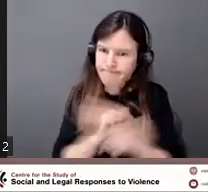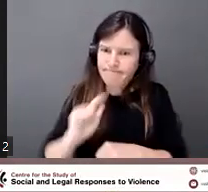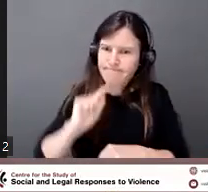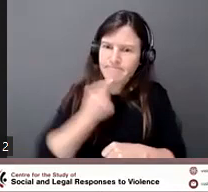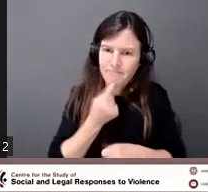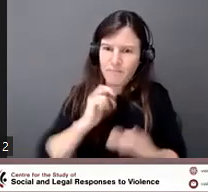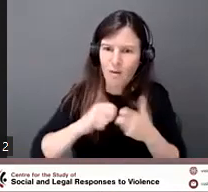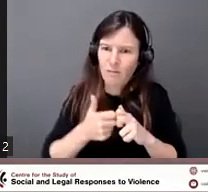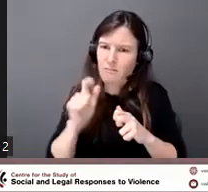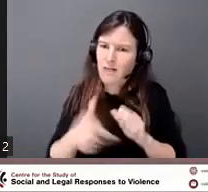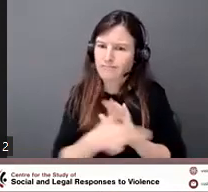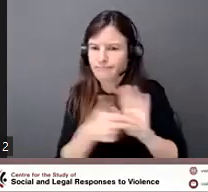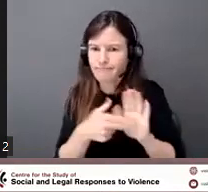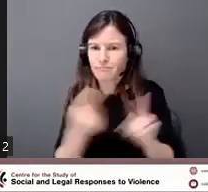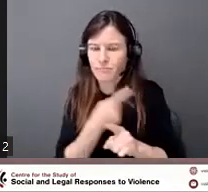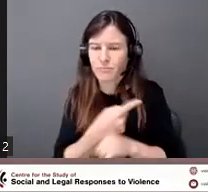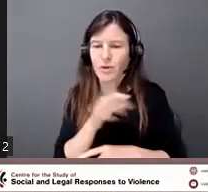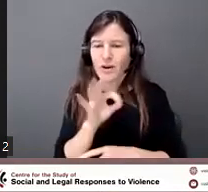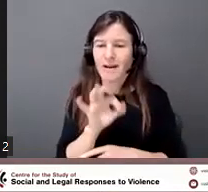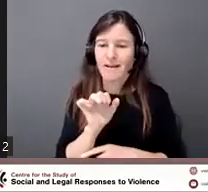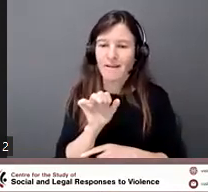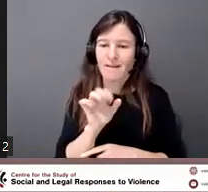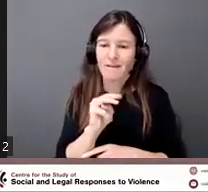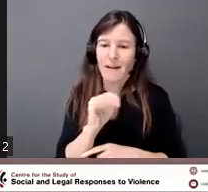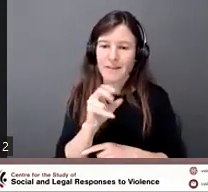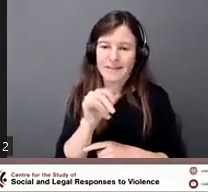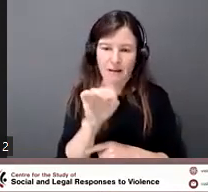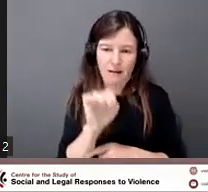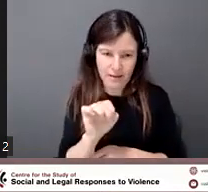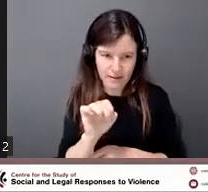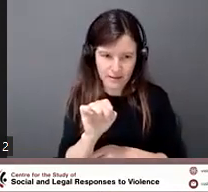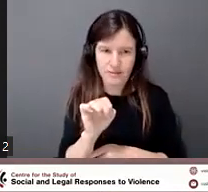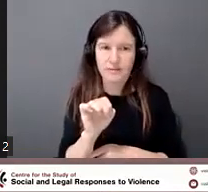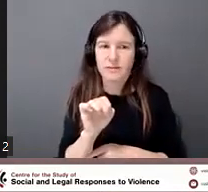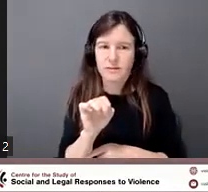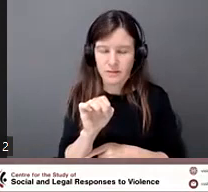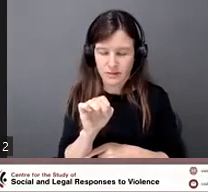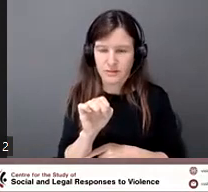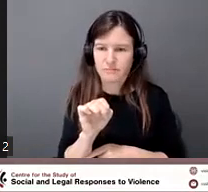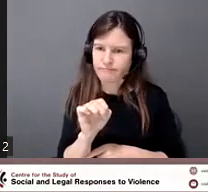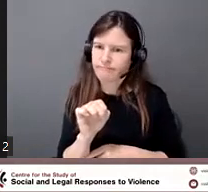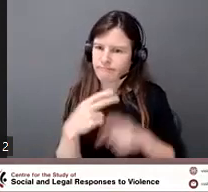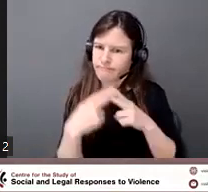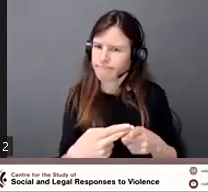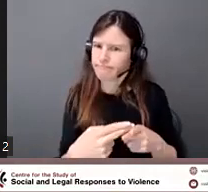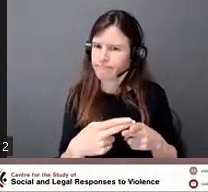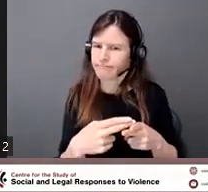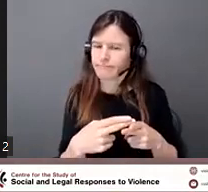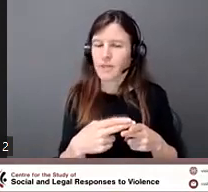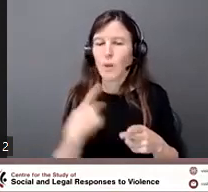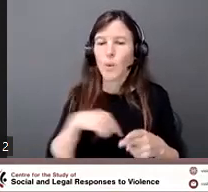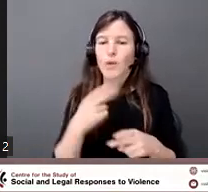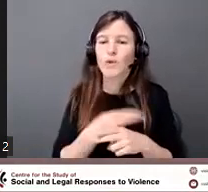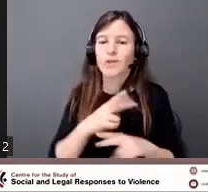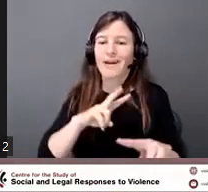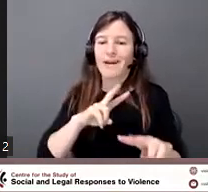feminicide, the latter term used in some countries and world regions. We use the hashtag #CallItFemicide